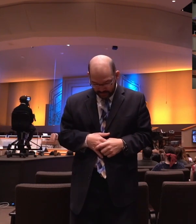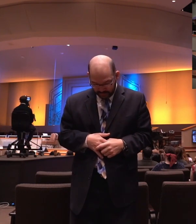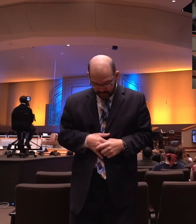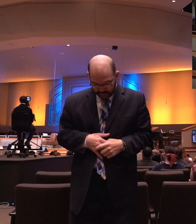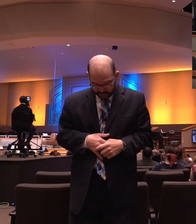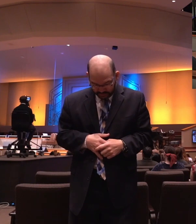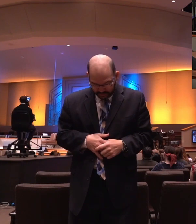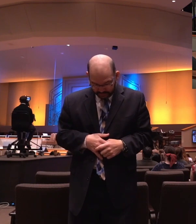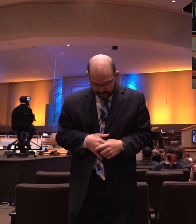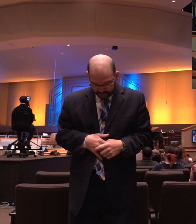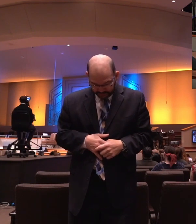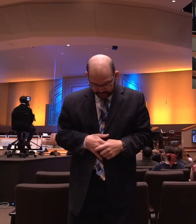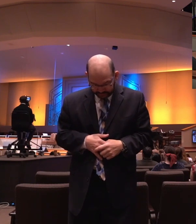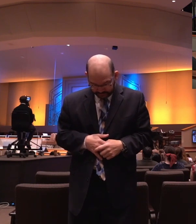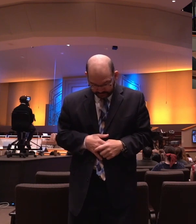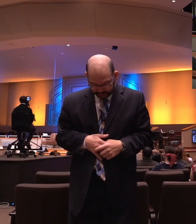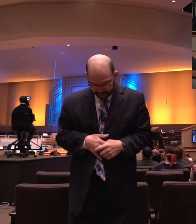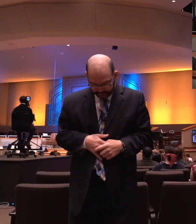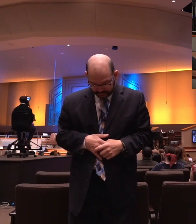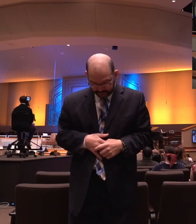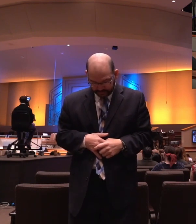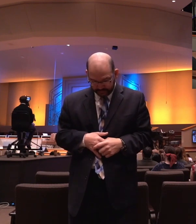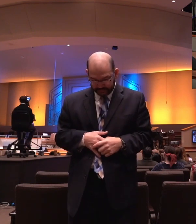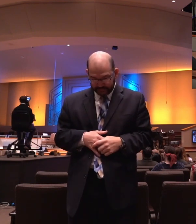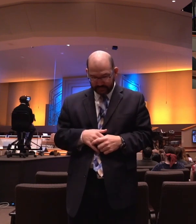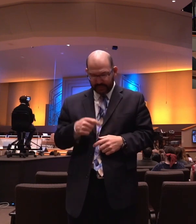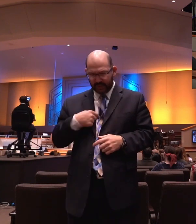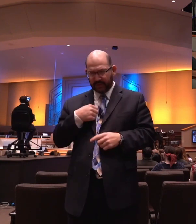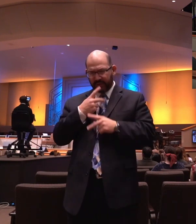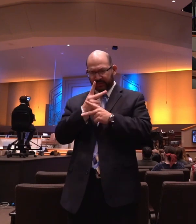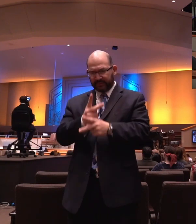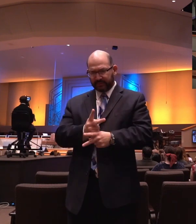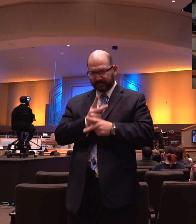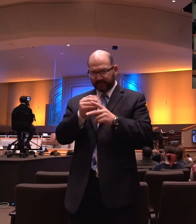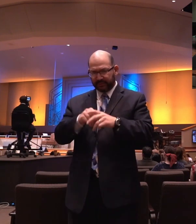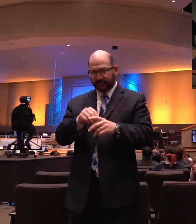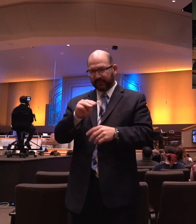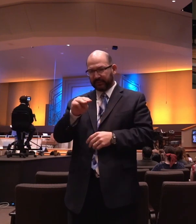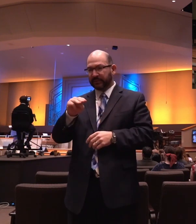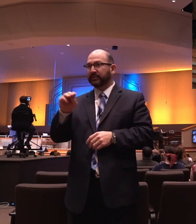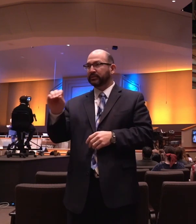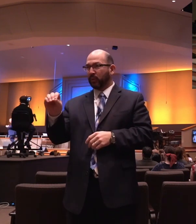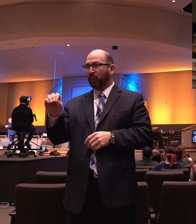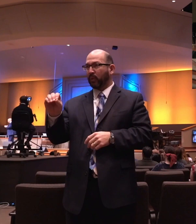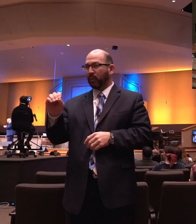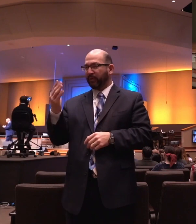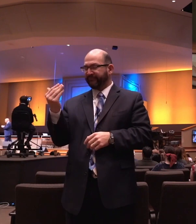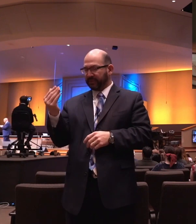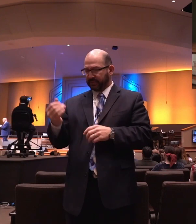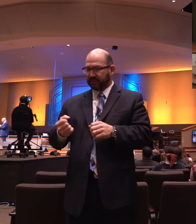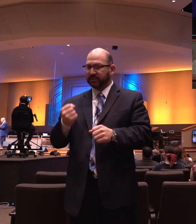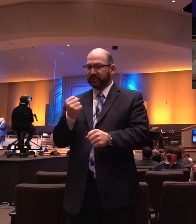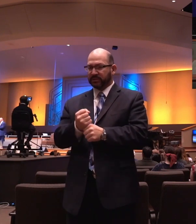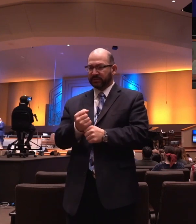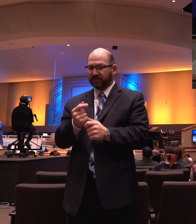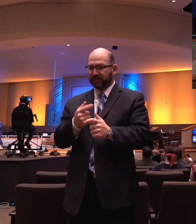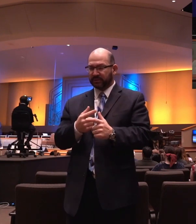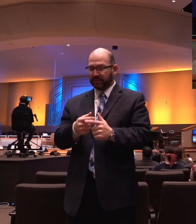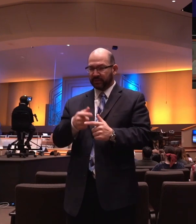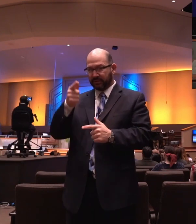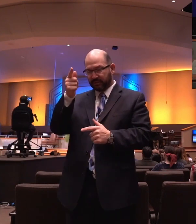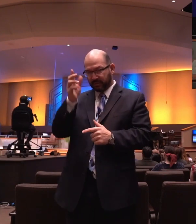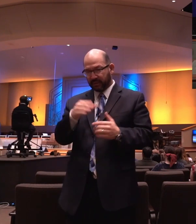I was, I pastored in Missouri for 15 years and then the Lord